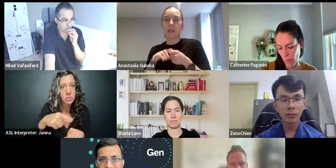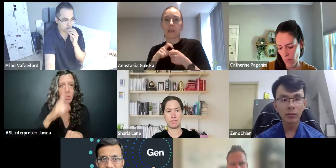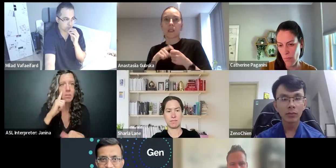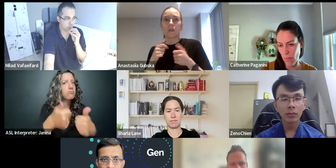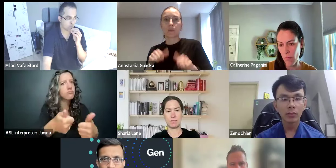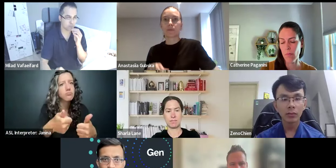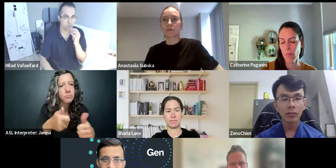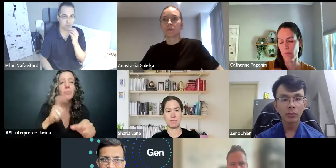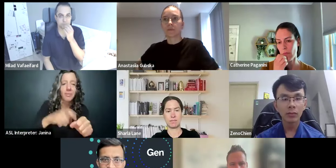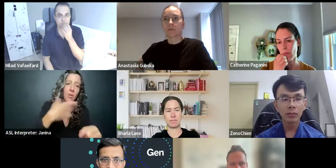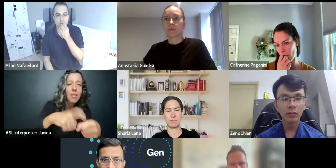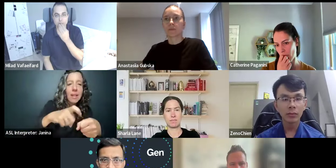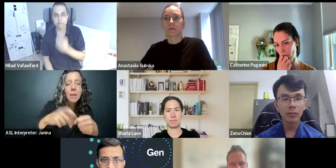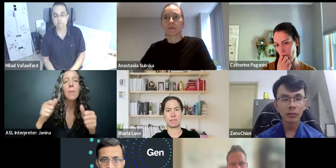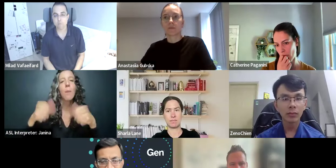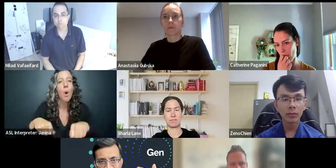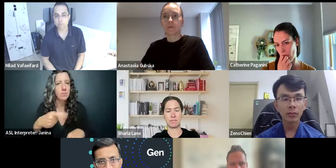best practices document.